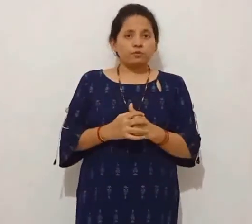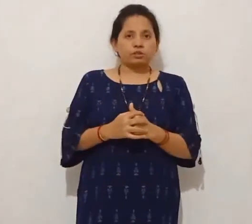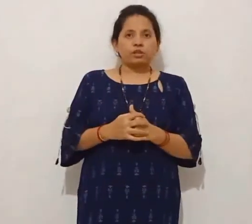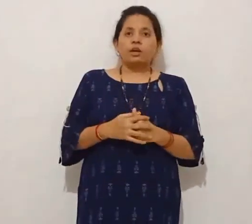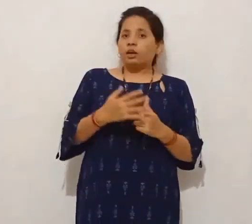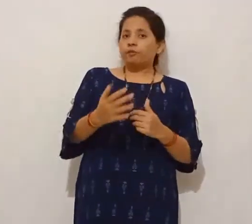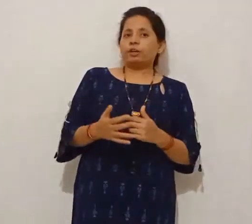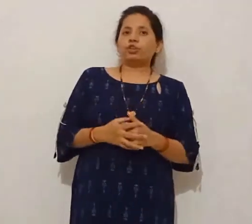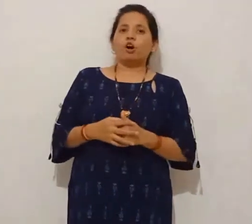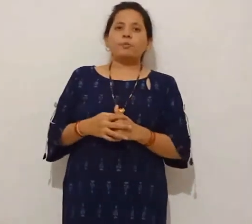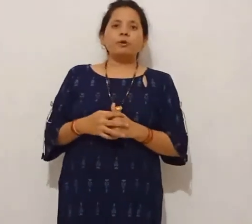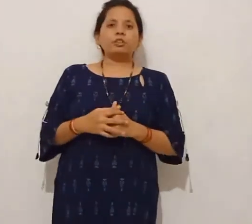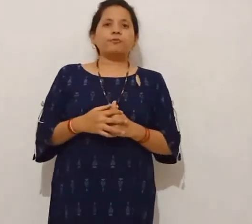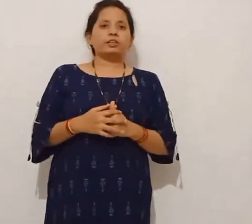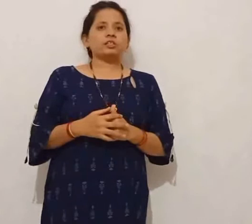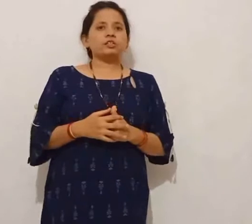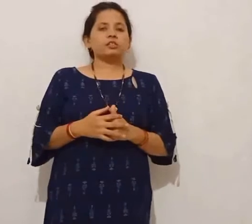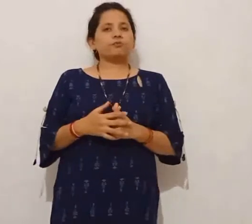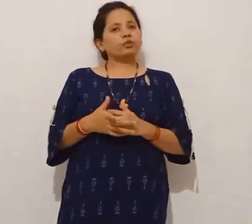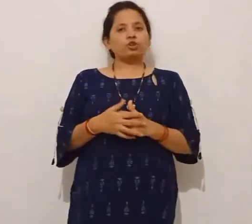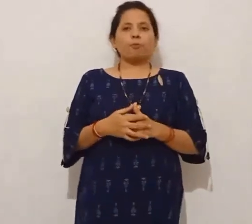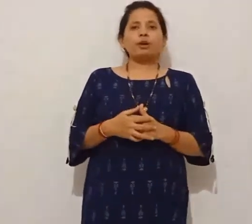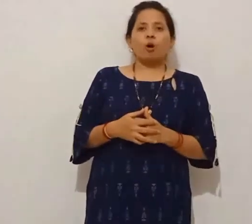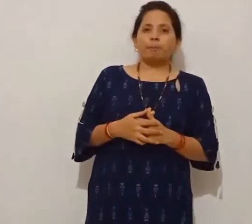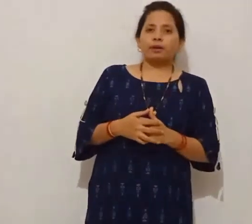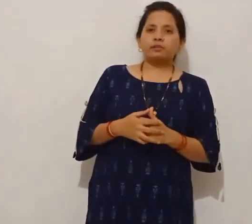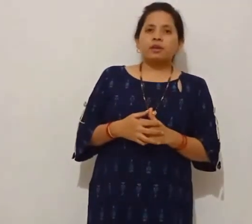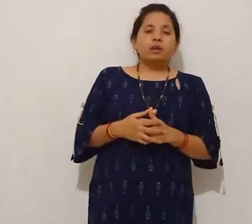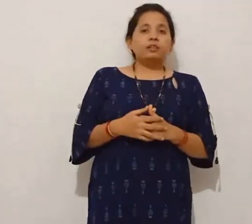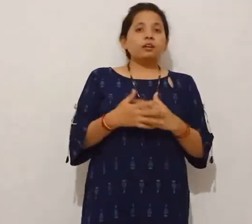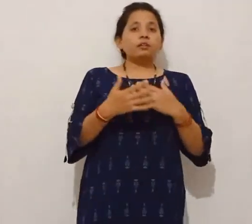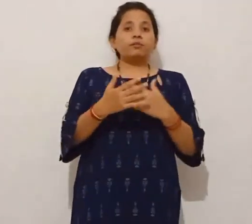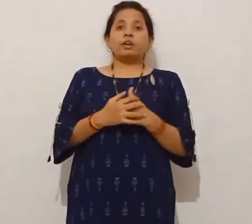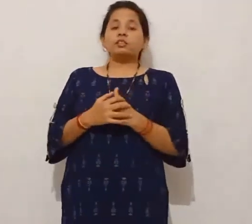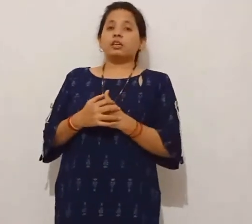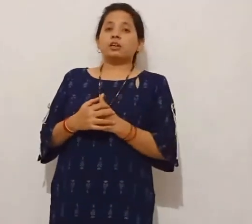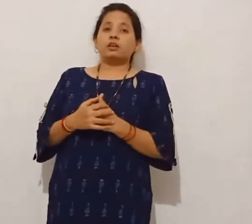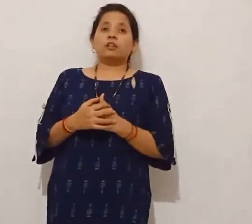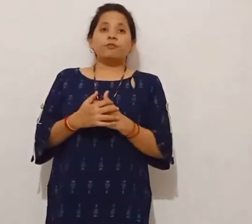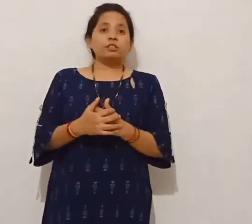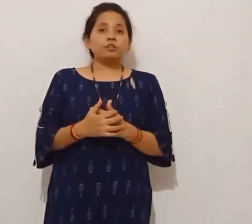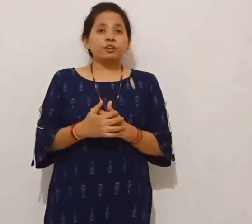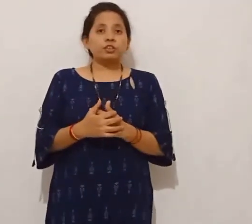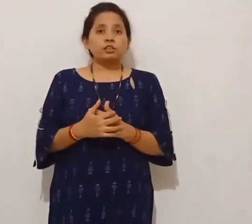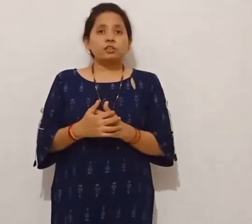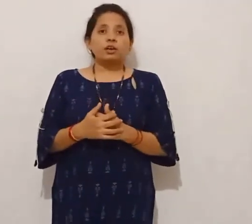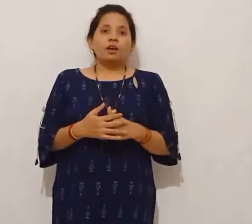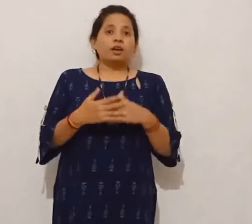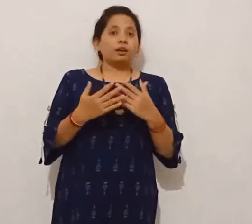goods. If we will talk about the features for shopping complex, then we can say the first feature is, here we